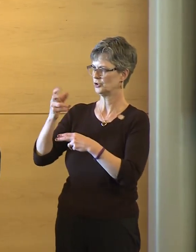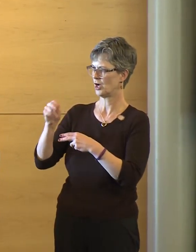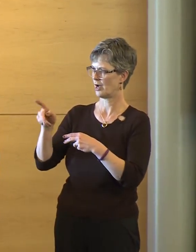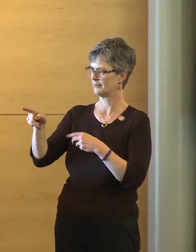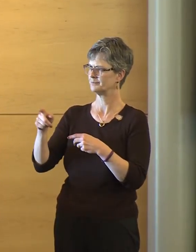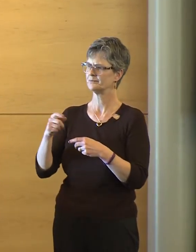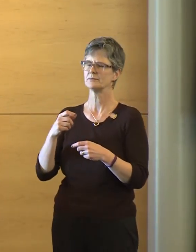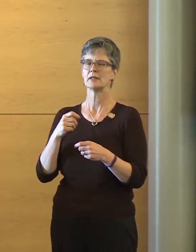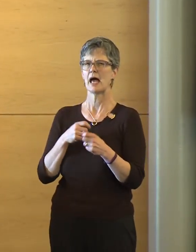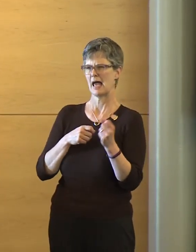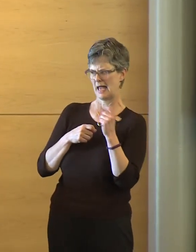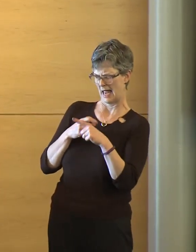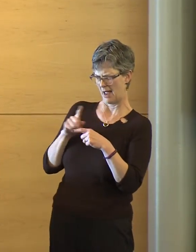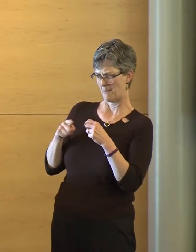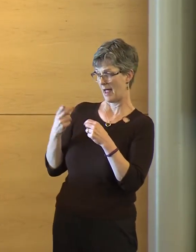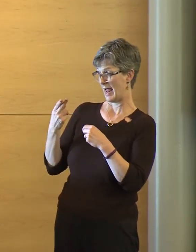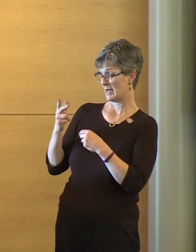Great, thank you. Okay.